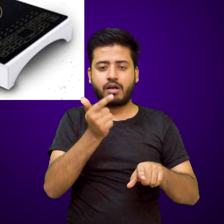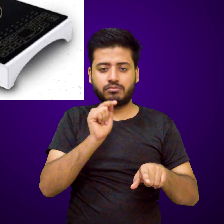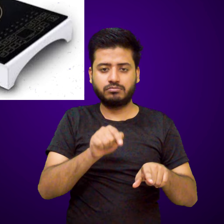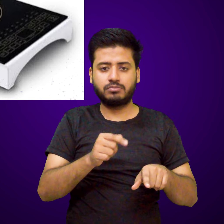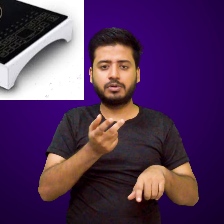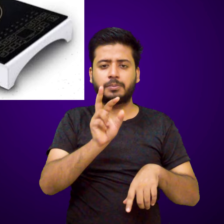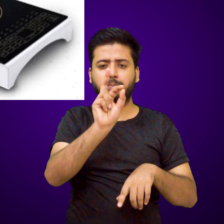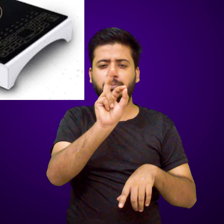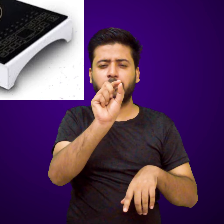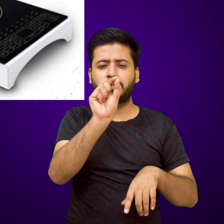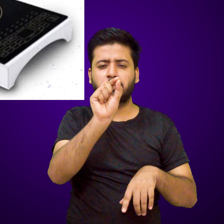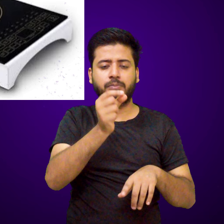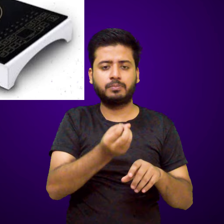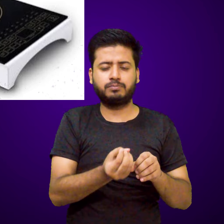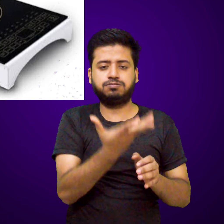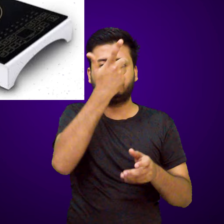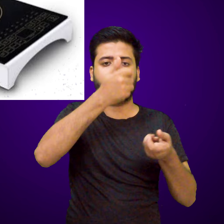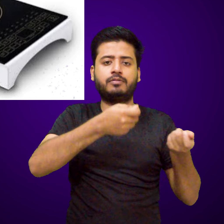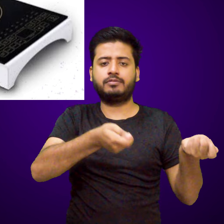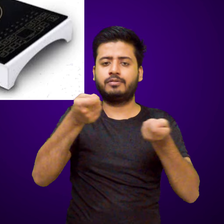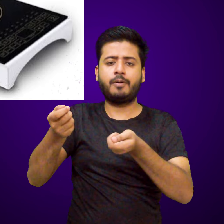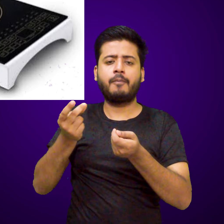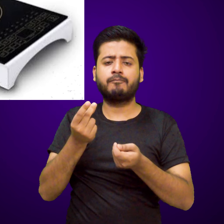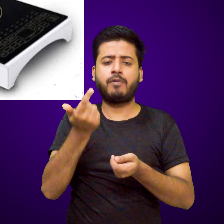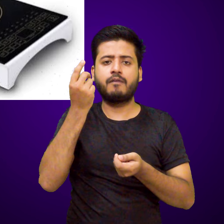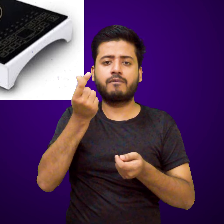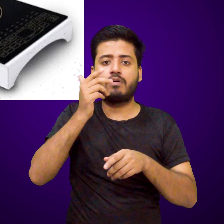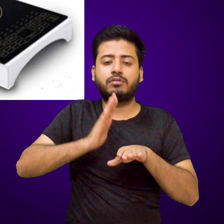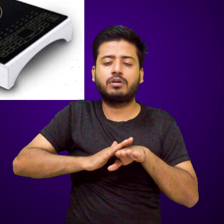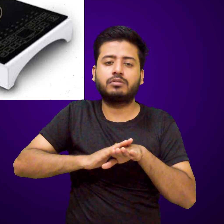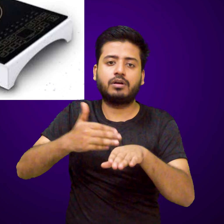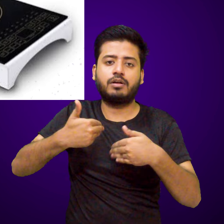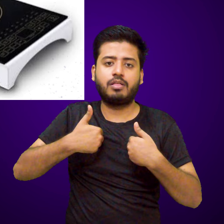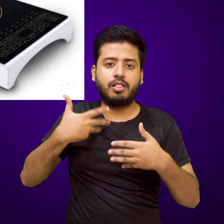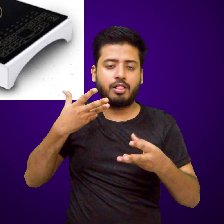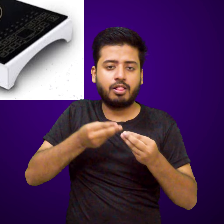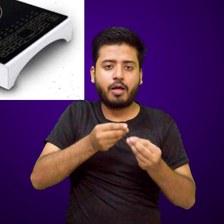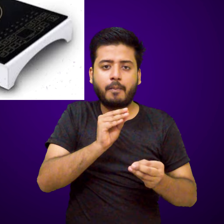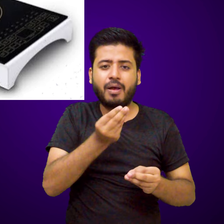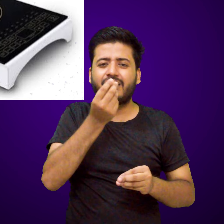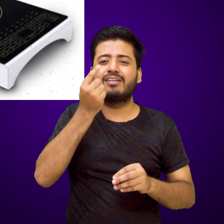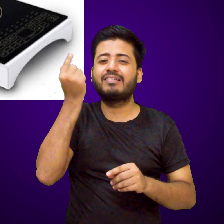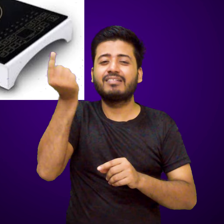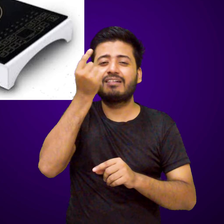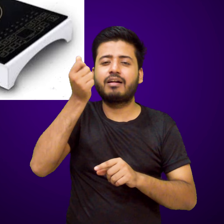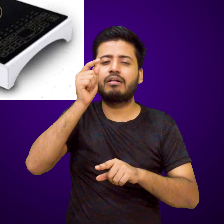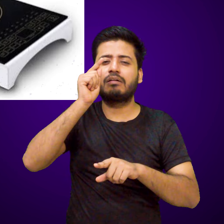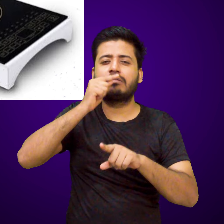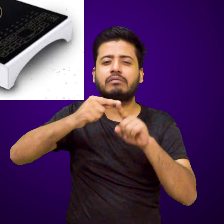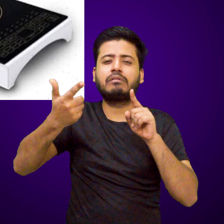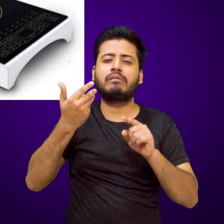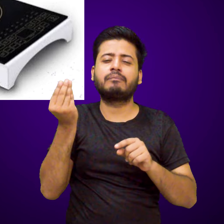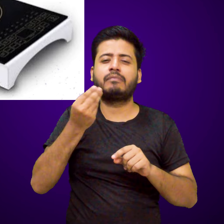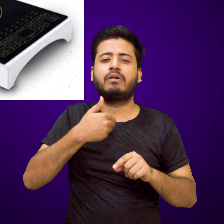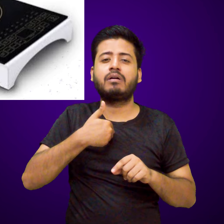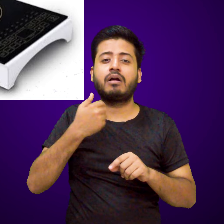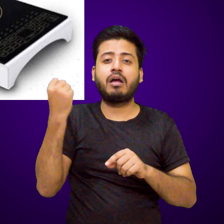the cooktop won't turn on, check the power supply. Ensure the induction cooker is properly plugged into a working power